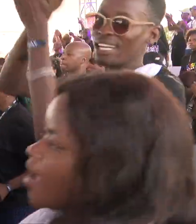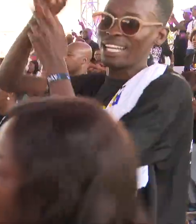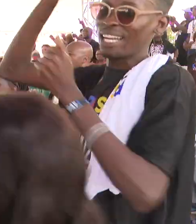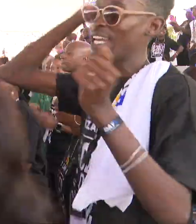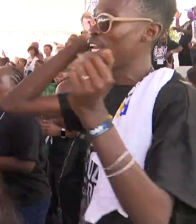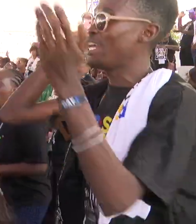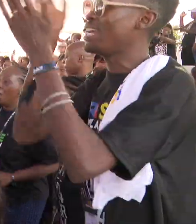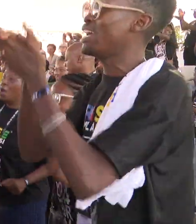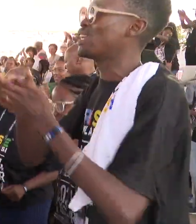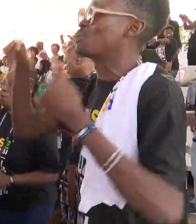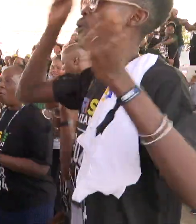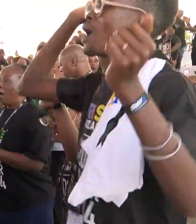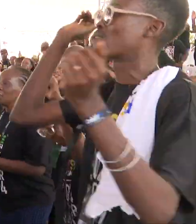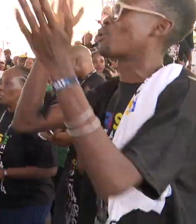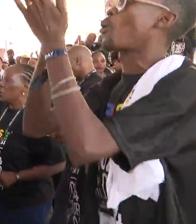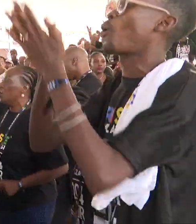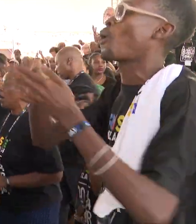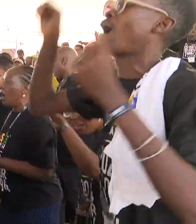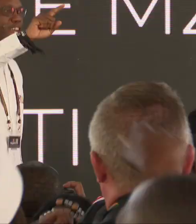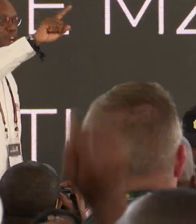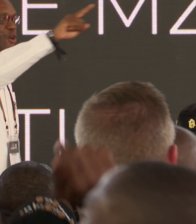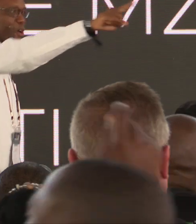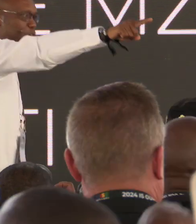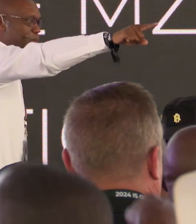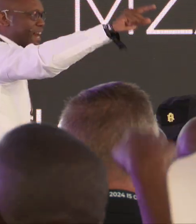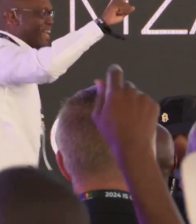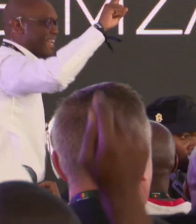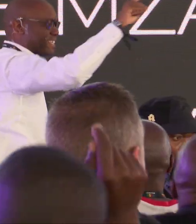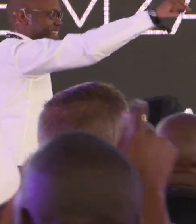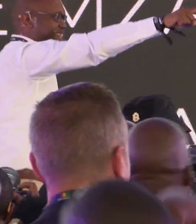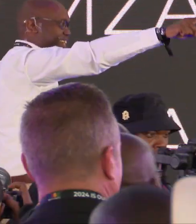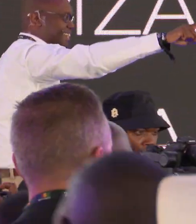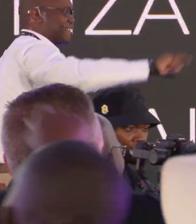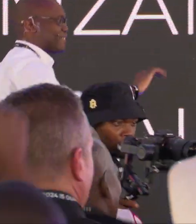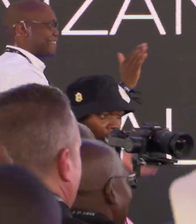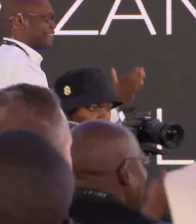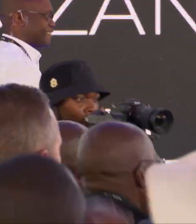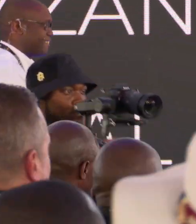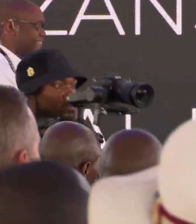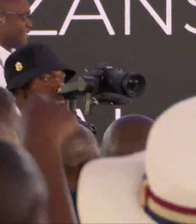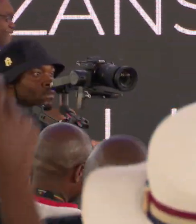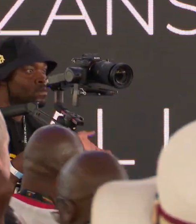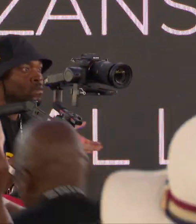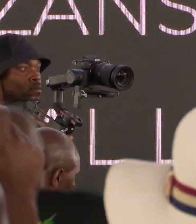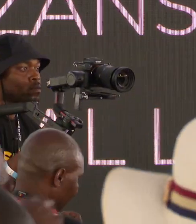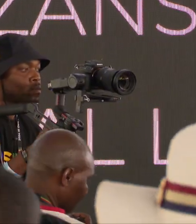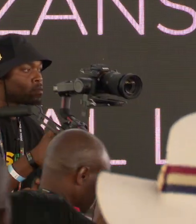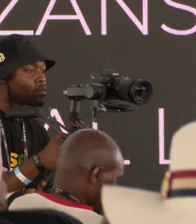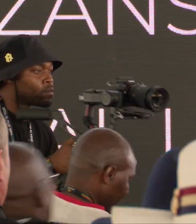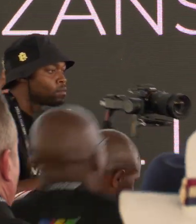Horobarete, Tua, Tua, Horobarete,